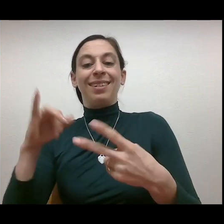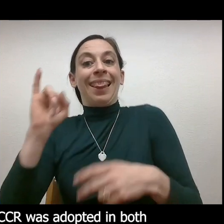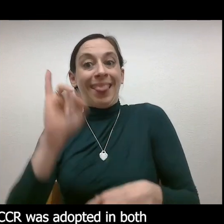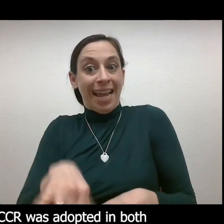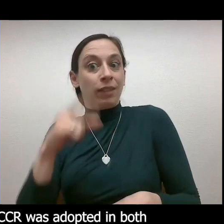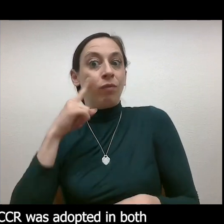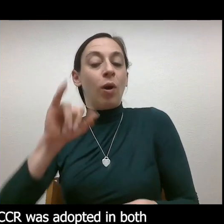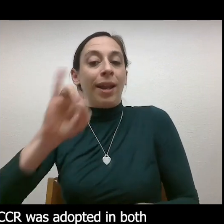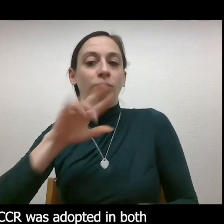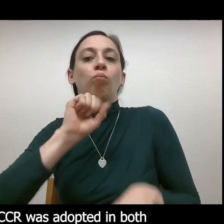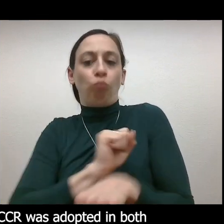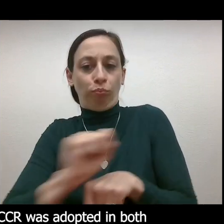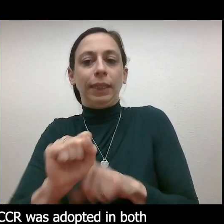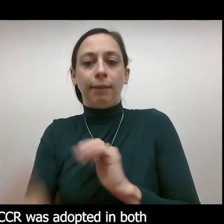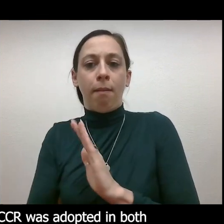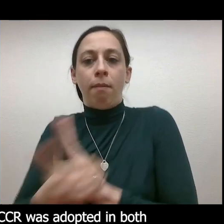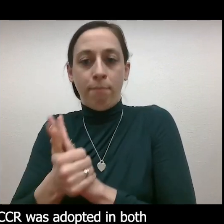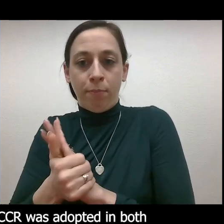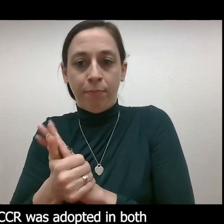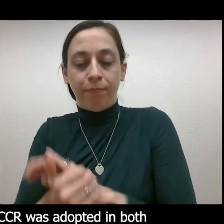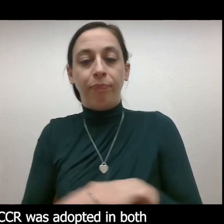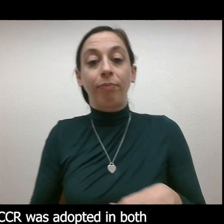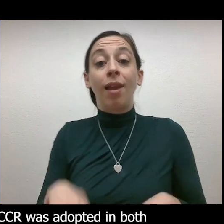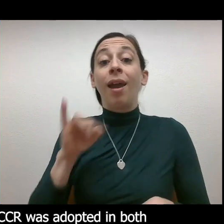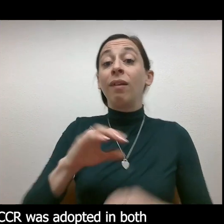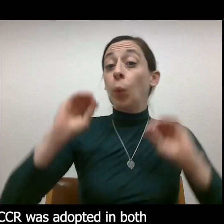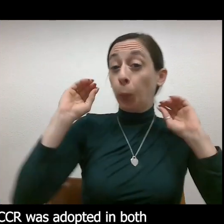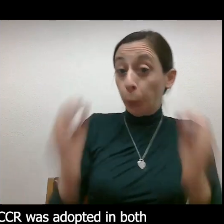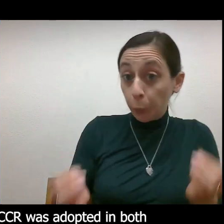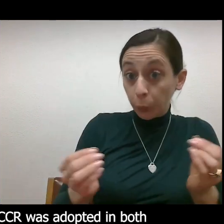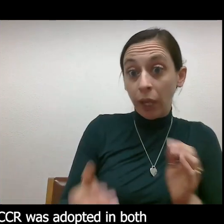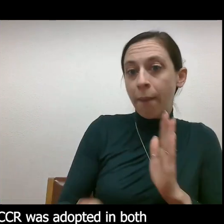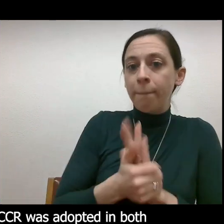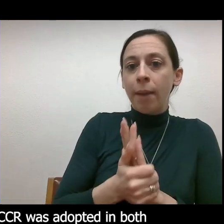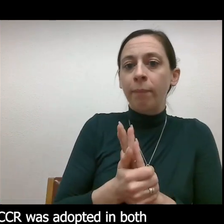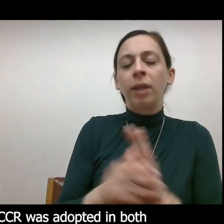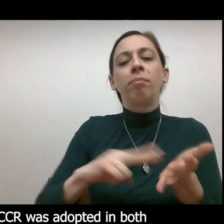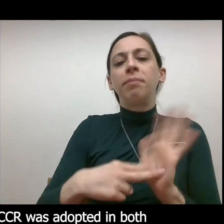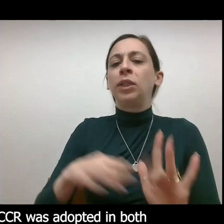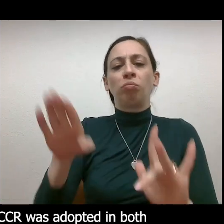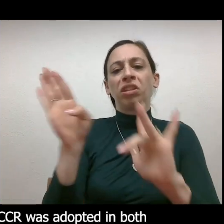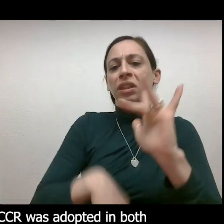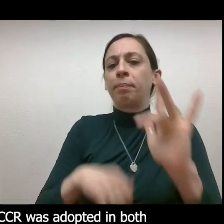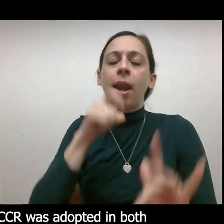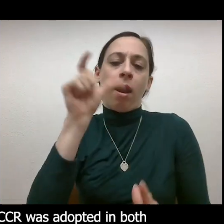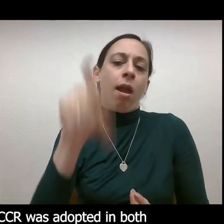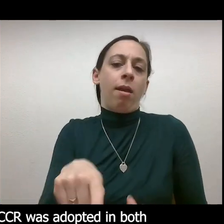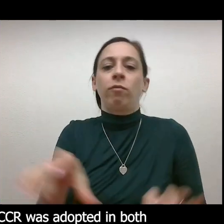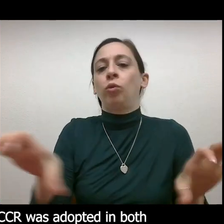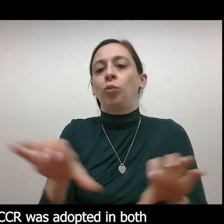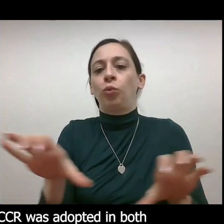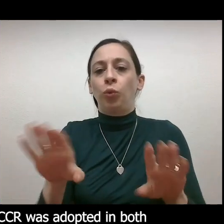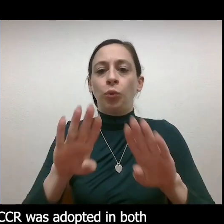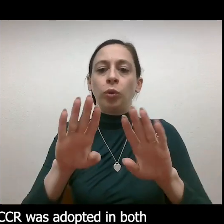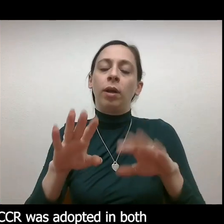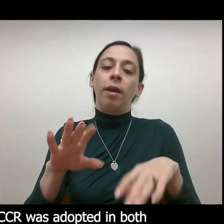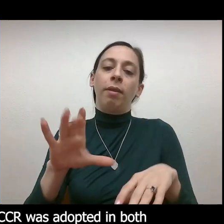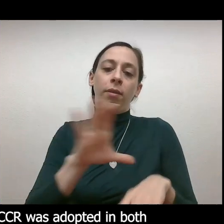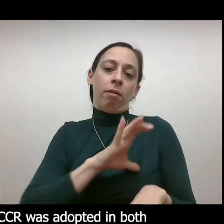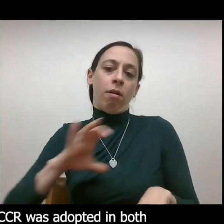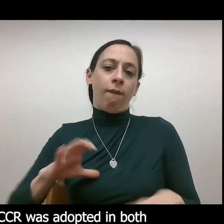So that is if the bill was accepted and either the CCR was adopted in both the House and the